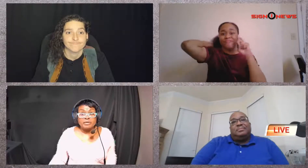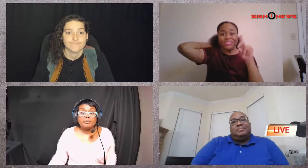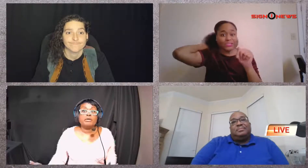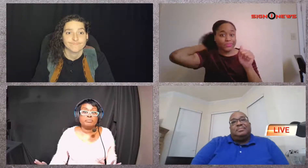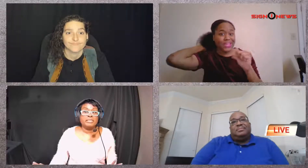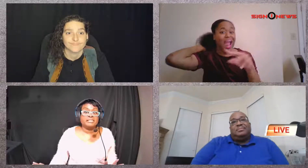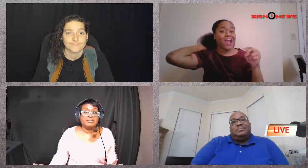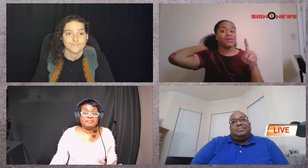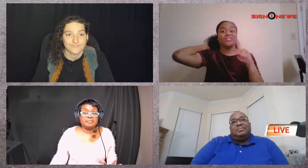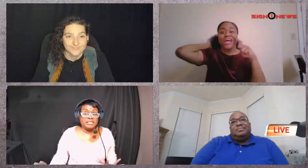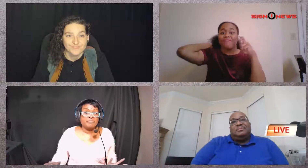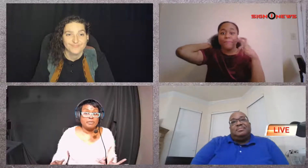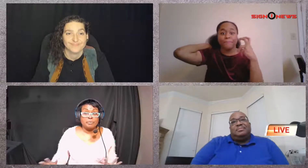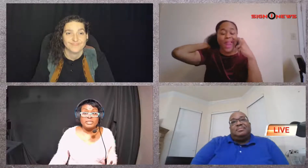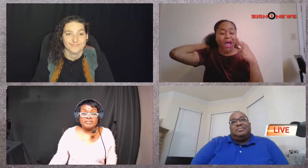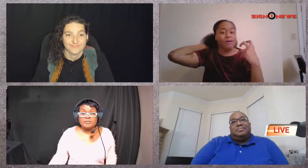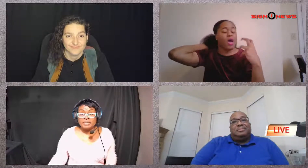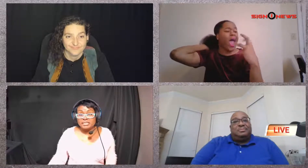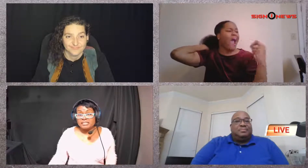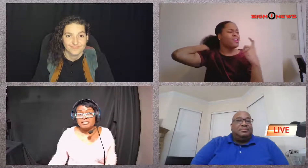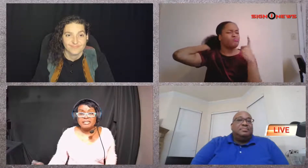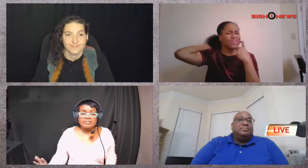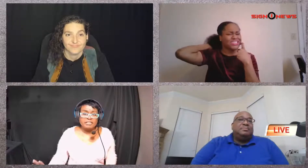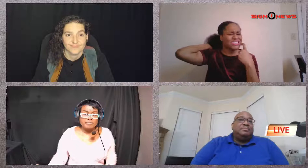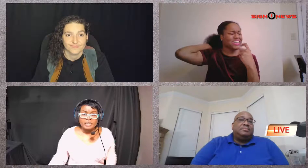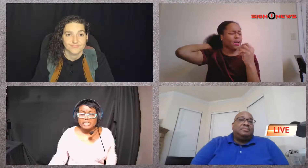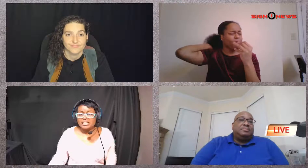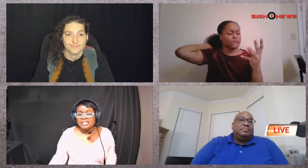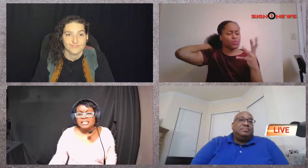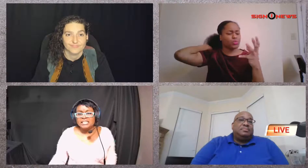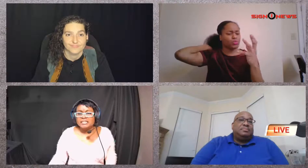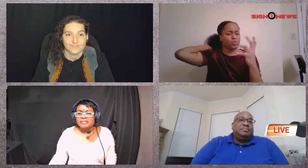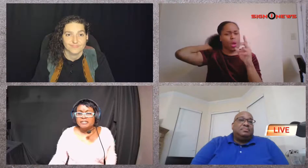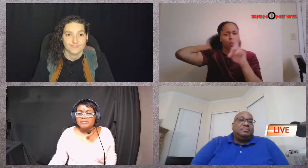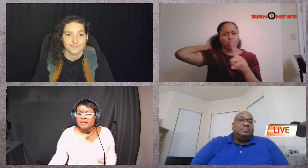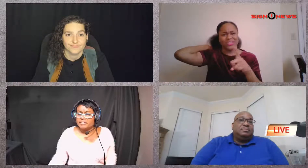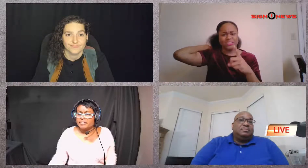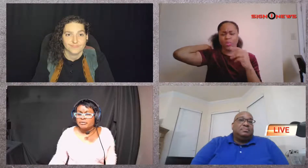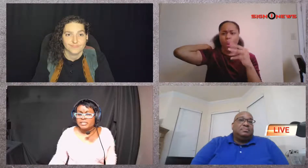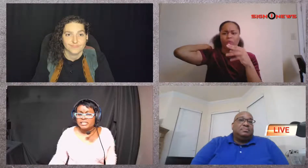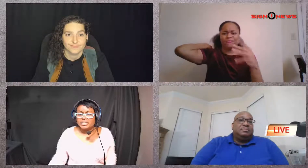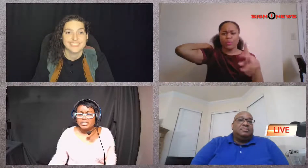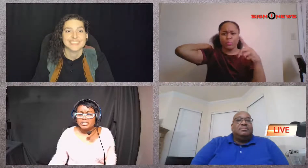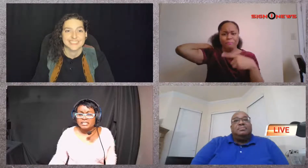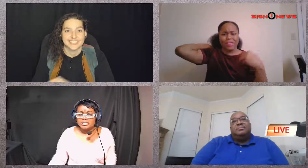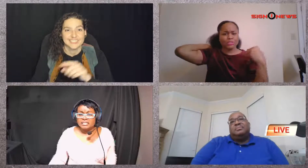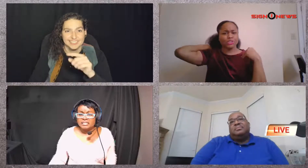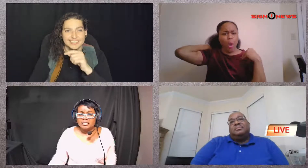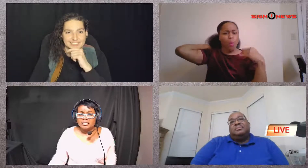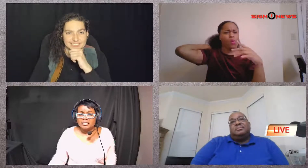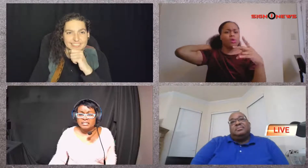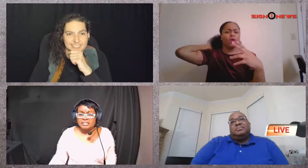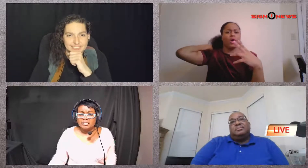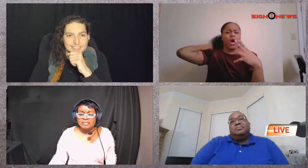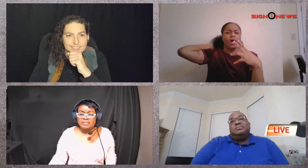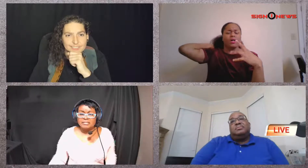from deaf people oppressing deaf people with disabilities, like deafblind. In fact, recently,